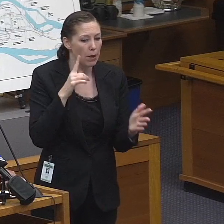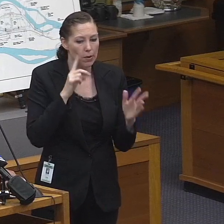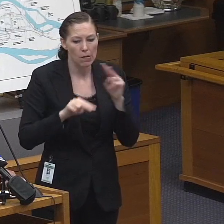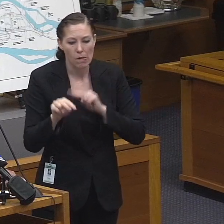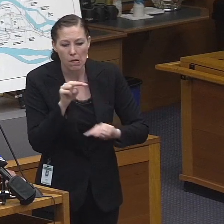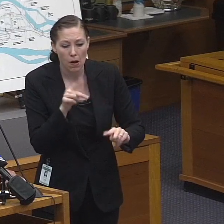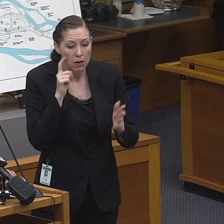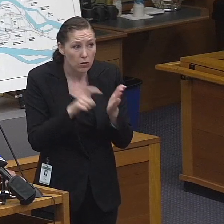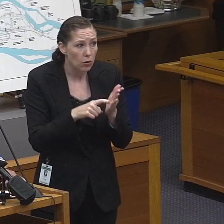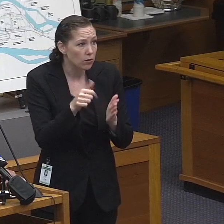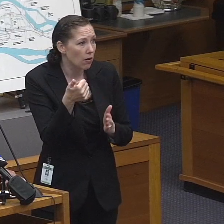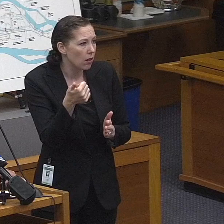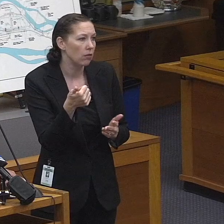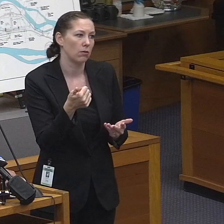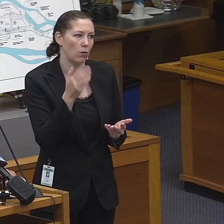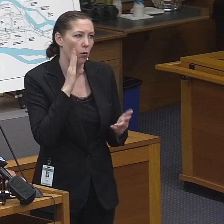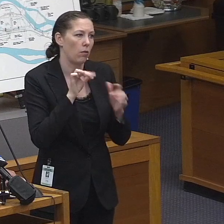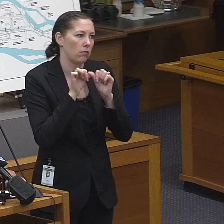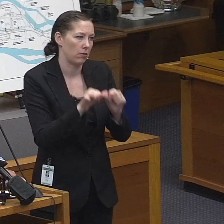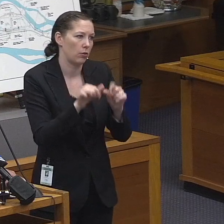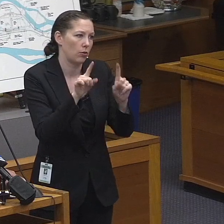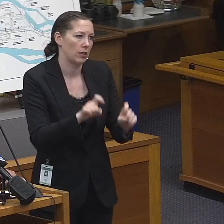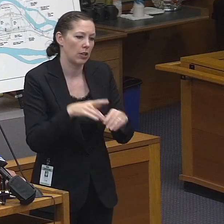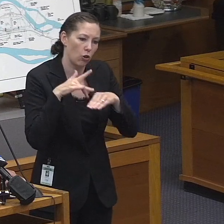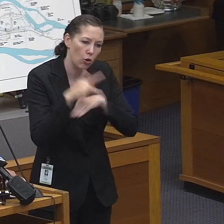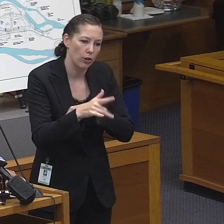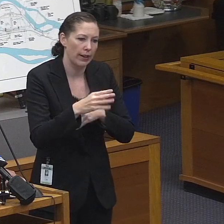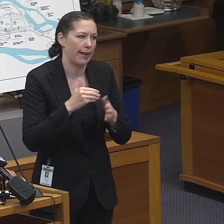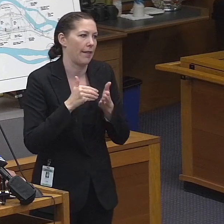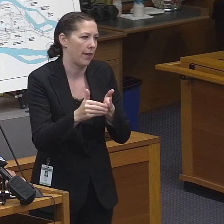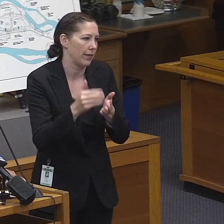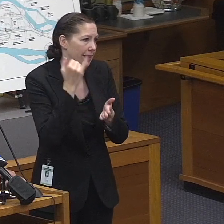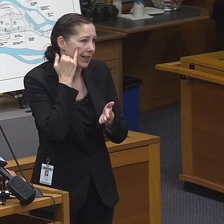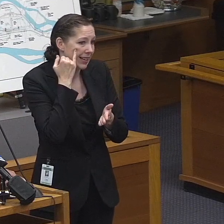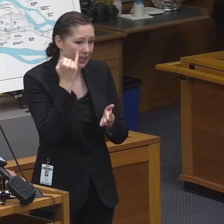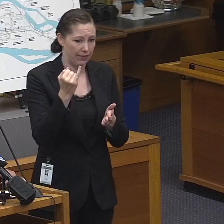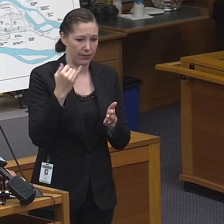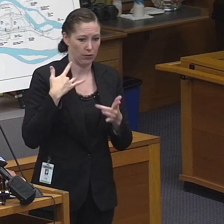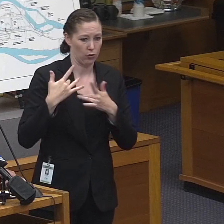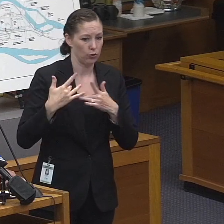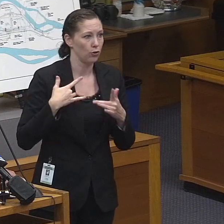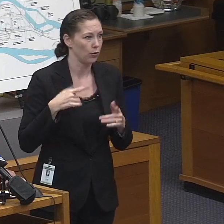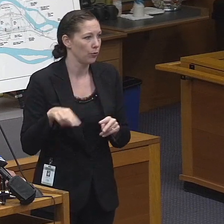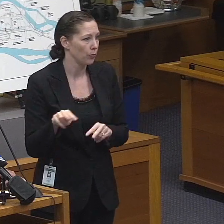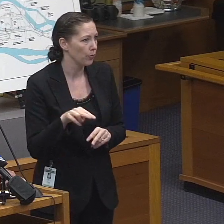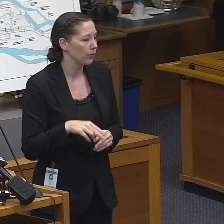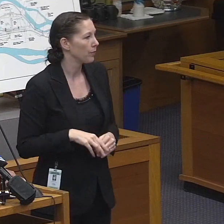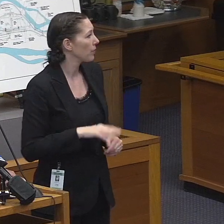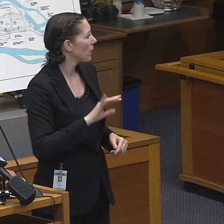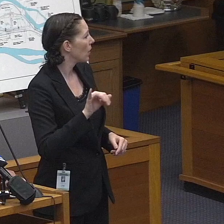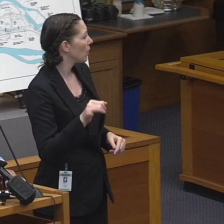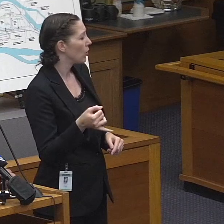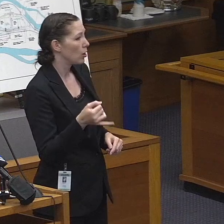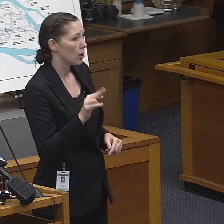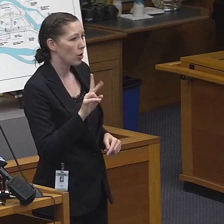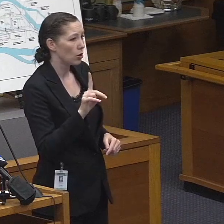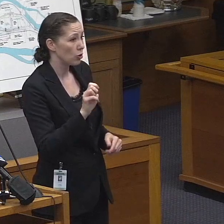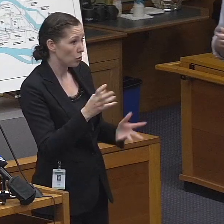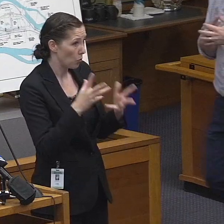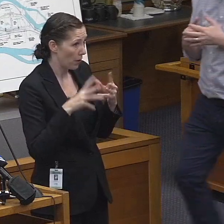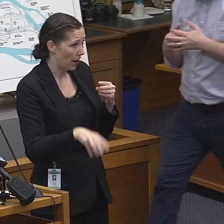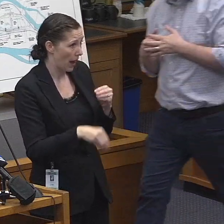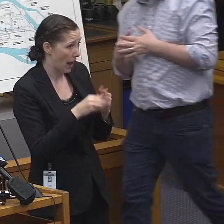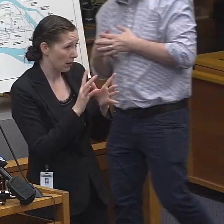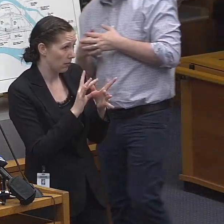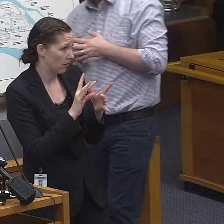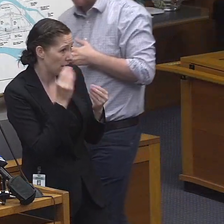can assure you that we'll be testing early and often if we ever see anything else that concerns us. Do you have anything to add on the carbon, as far as the carbon on other